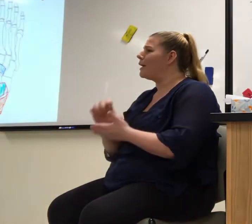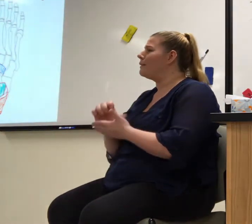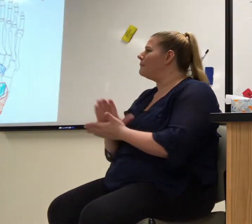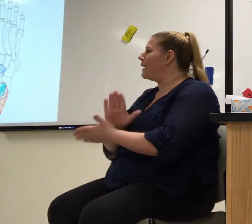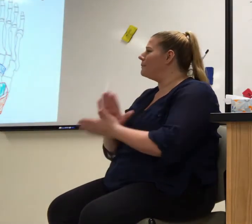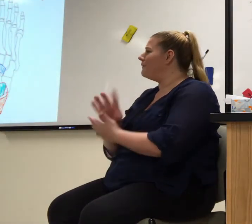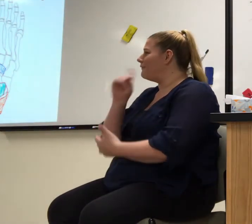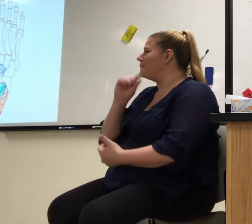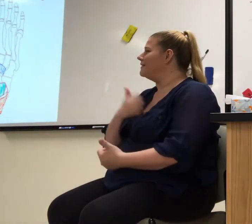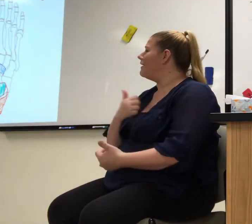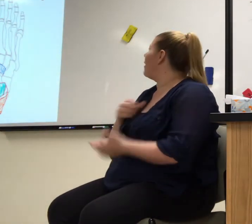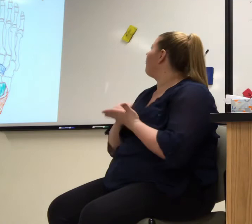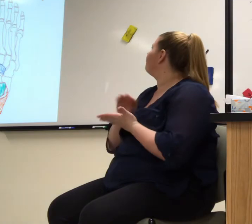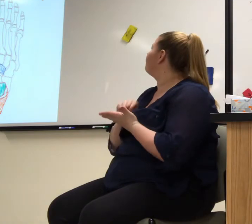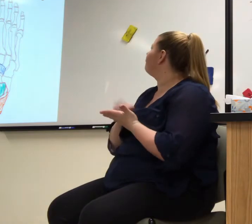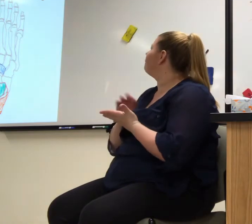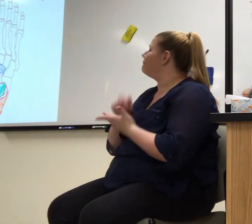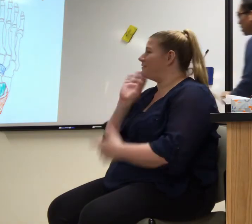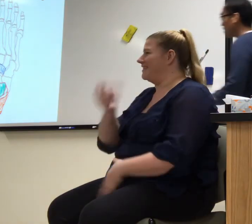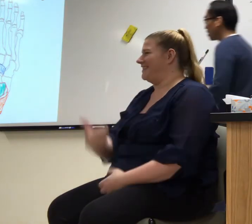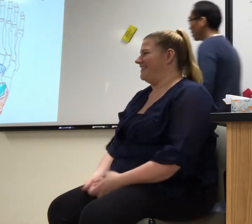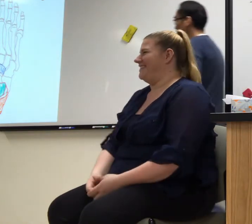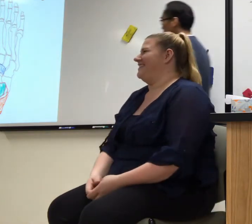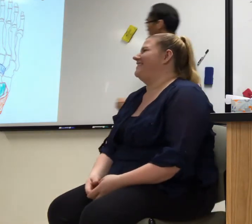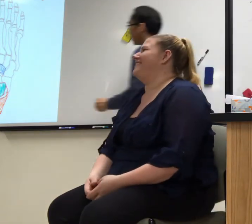I'll go green again for cuboid.